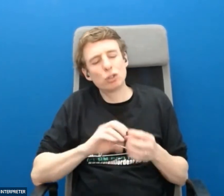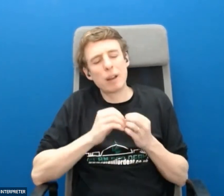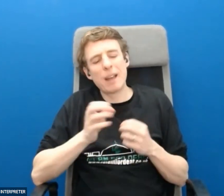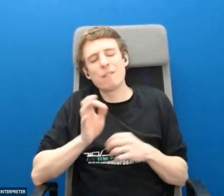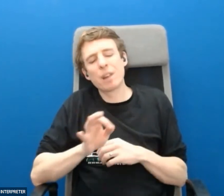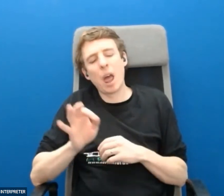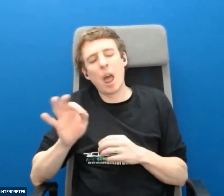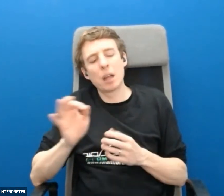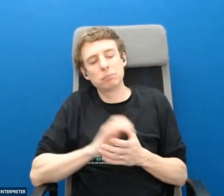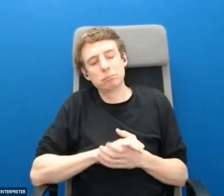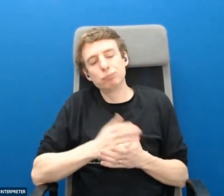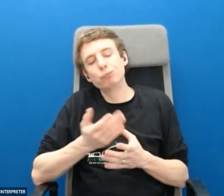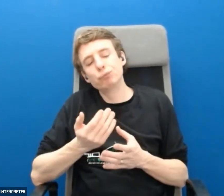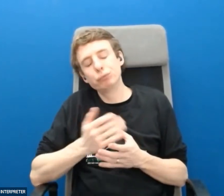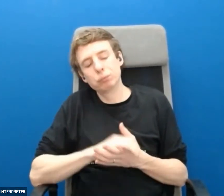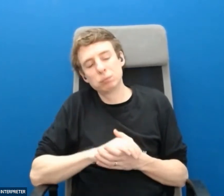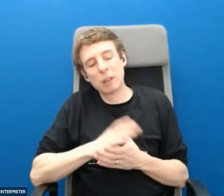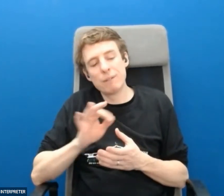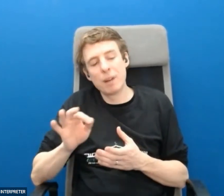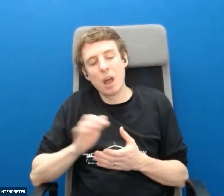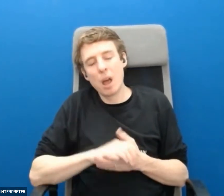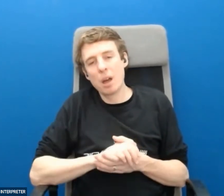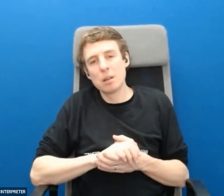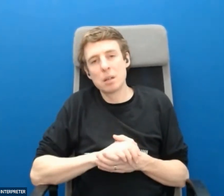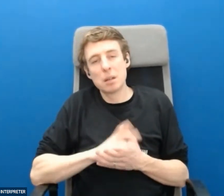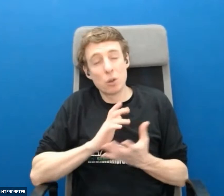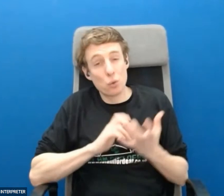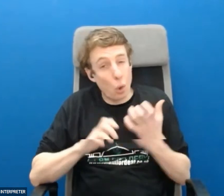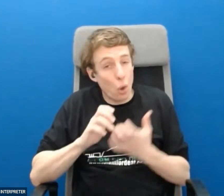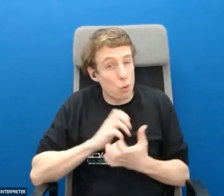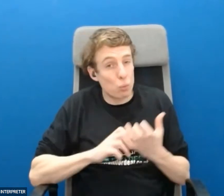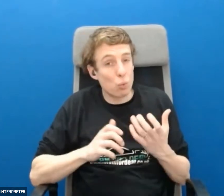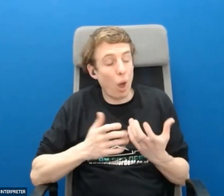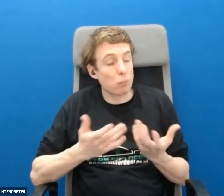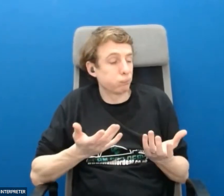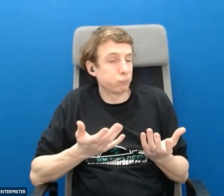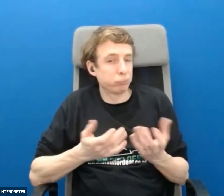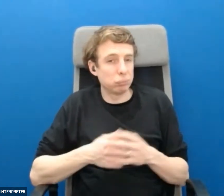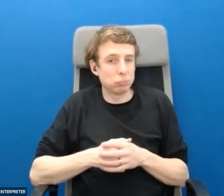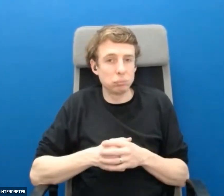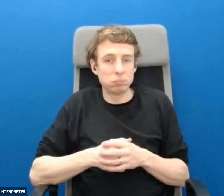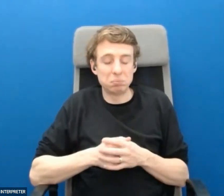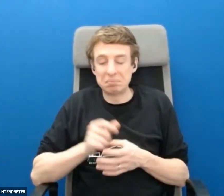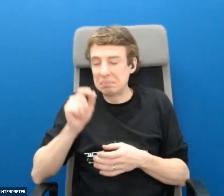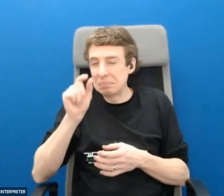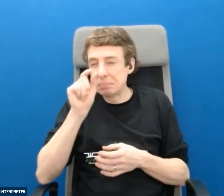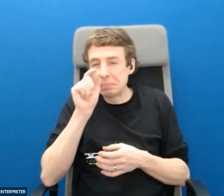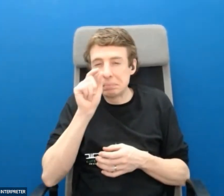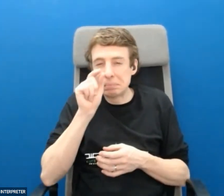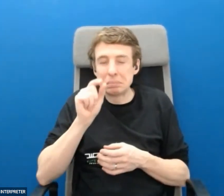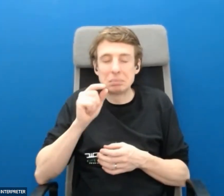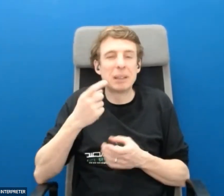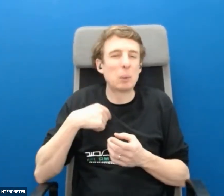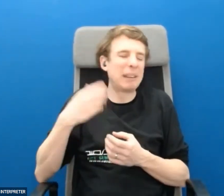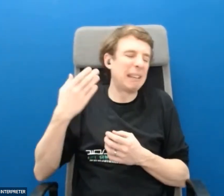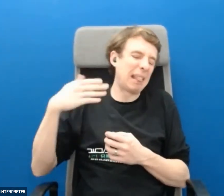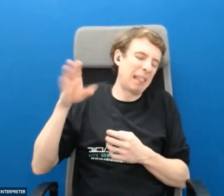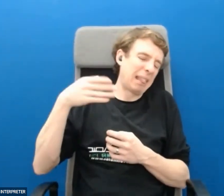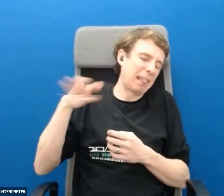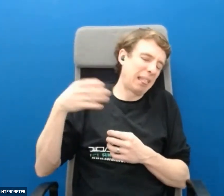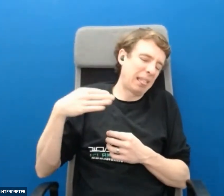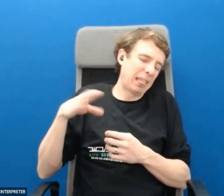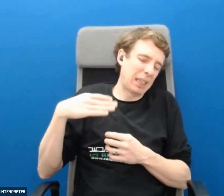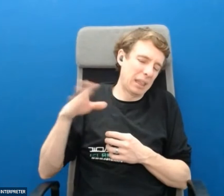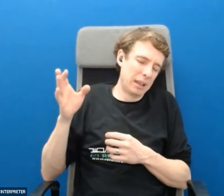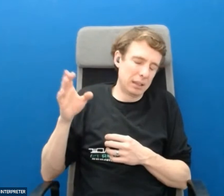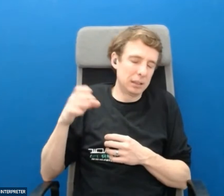fly, something that, you know, when we see, it's a cause of annoyance. It's an insignificant animal or creature,